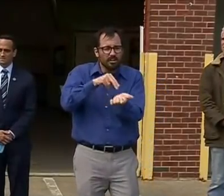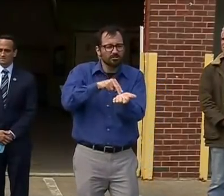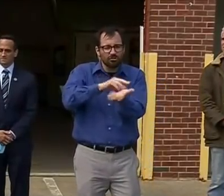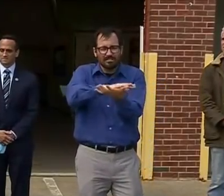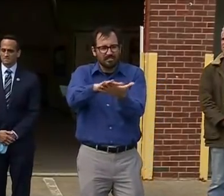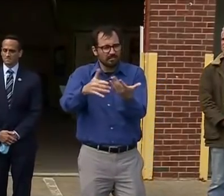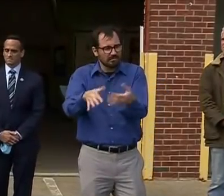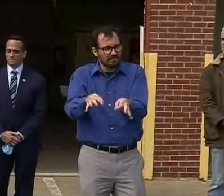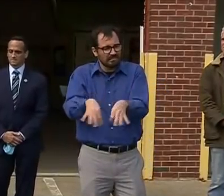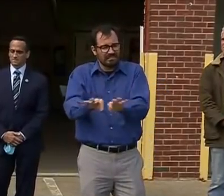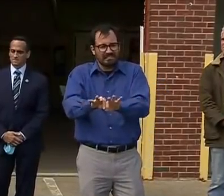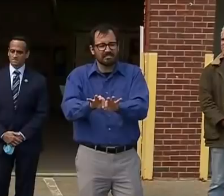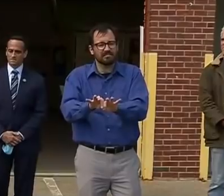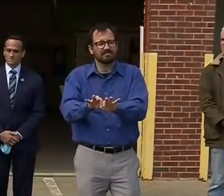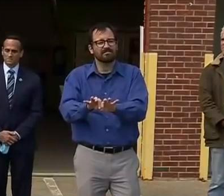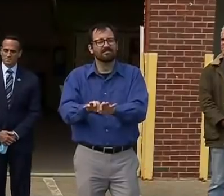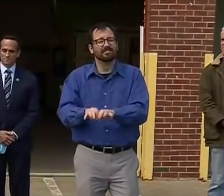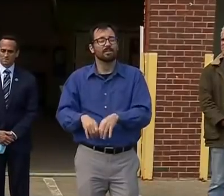originally tested and approved